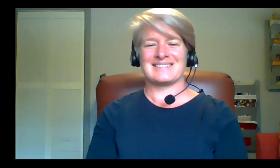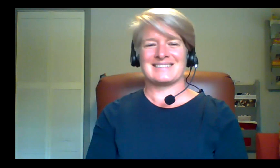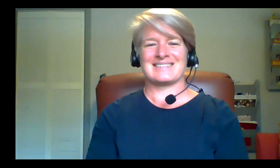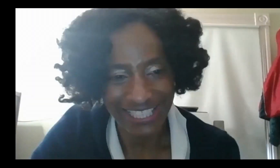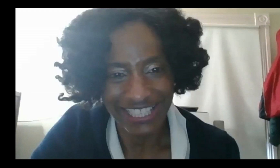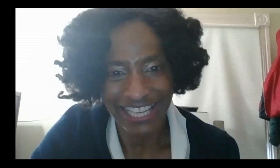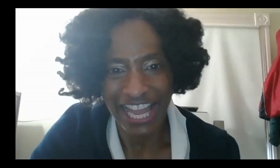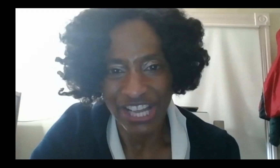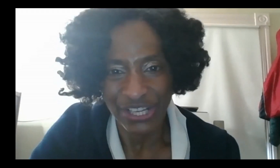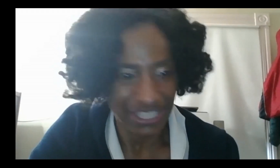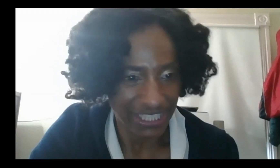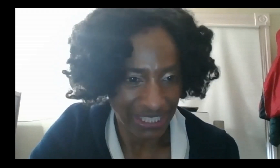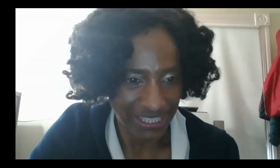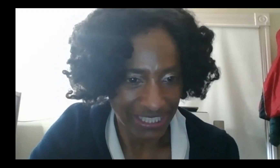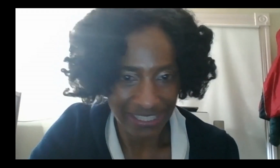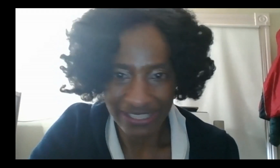Great.